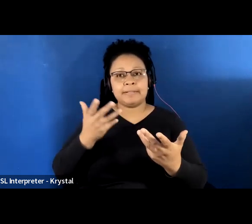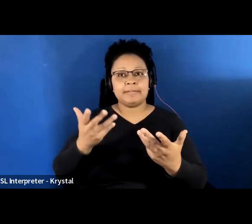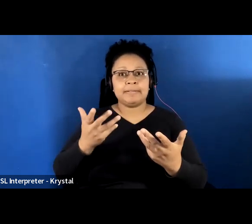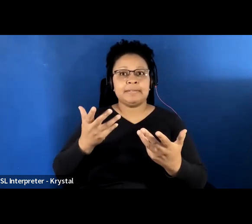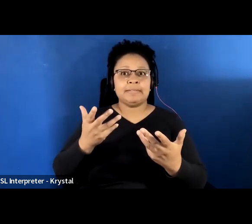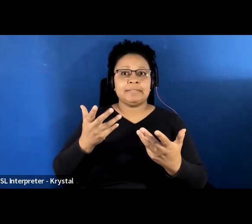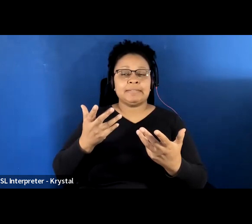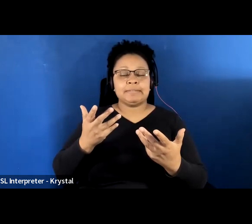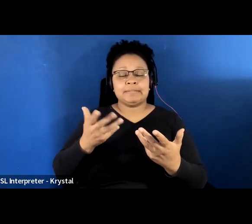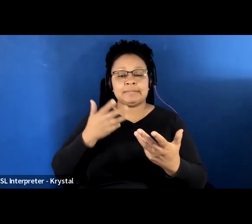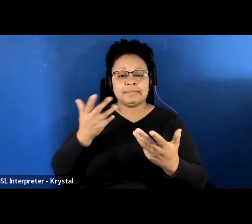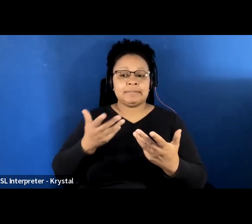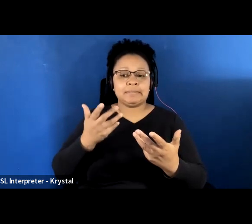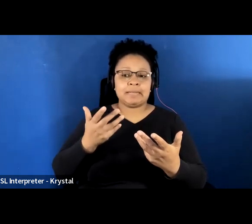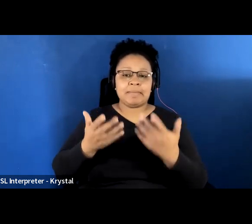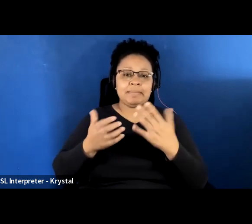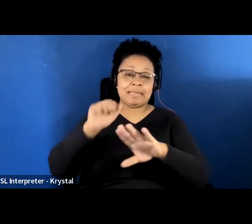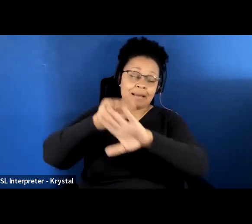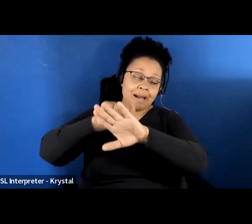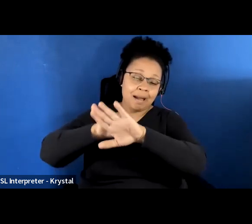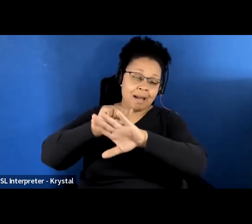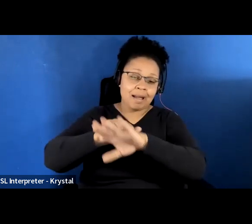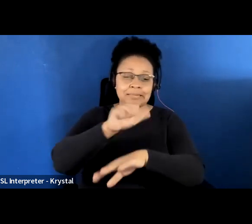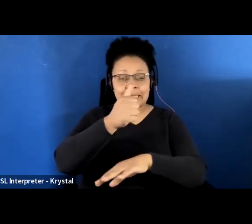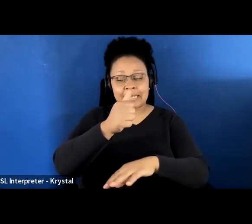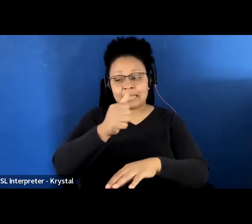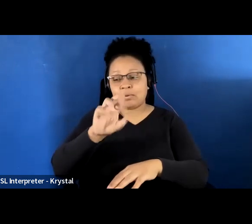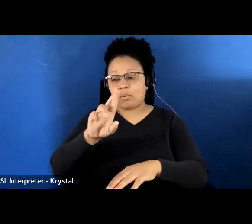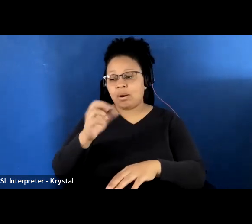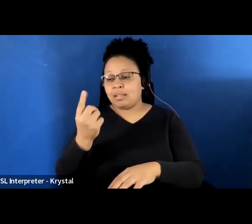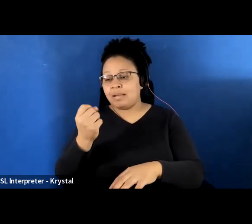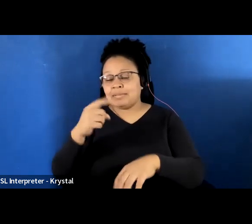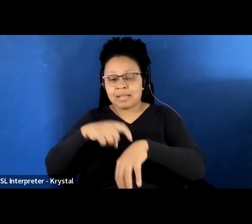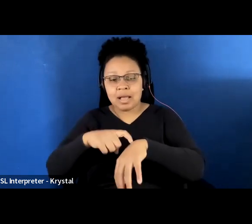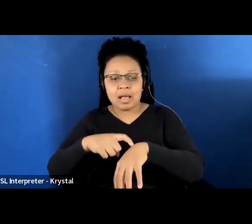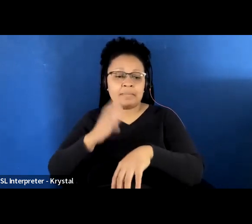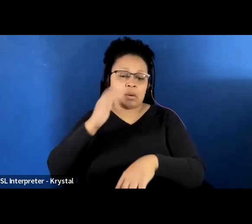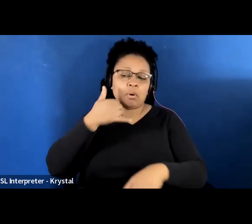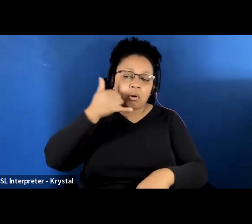10 to, 11 times. I might also call them if they have a phone.